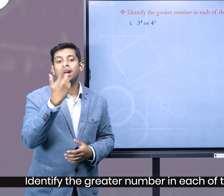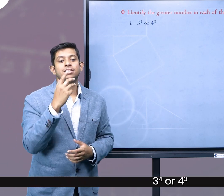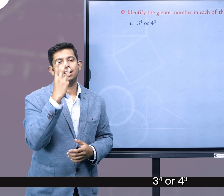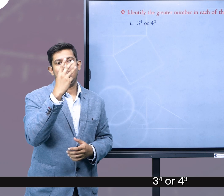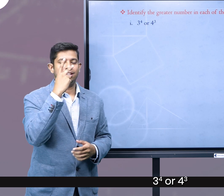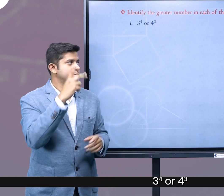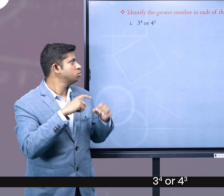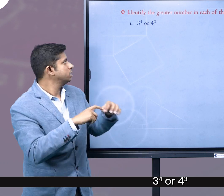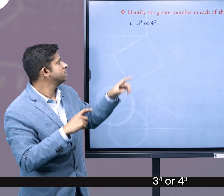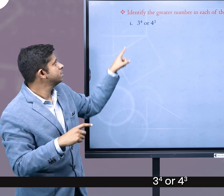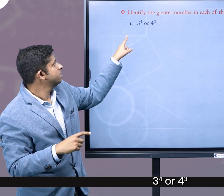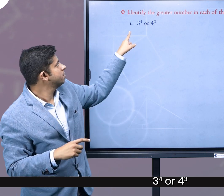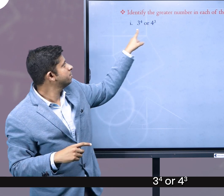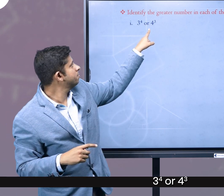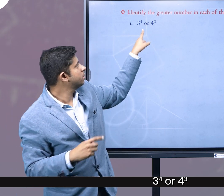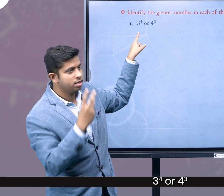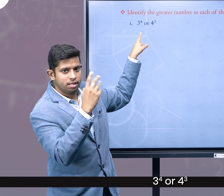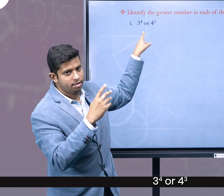3 to the power of 4 or 4 to the power of 3.